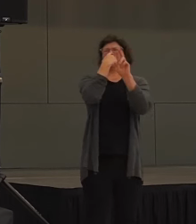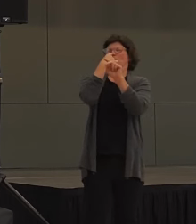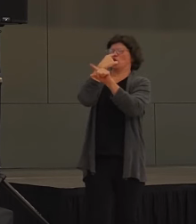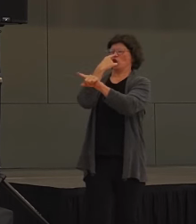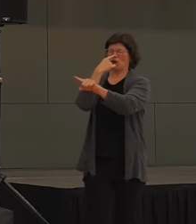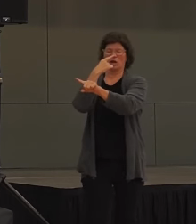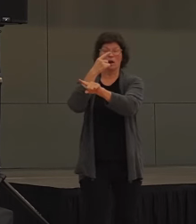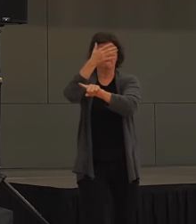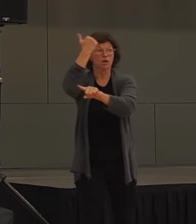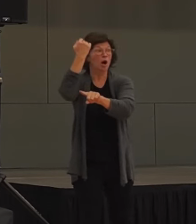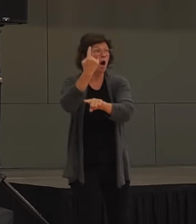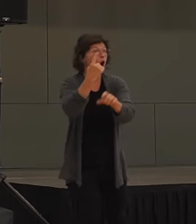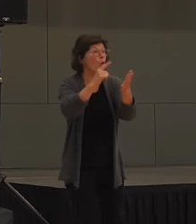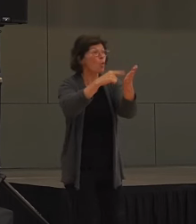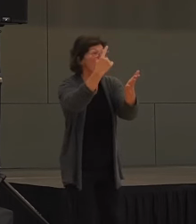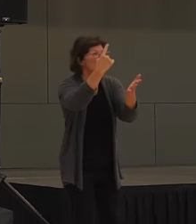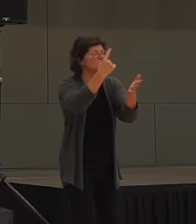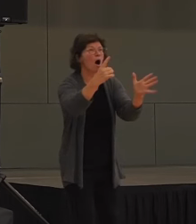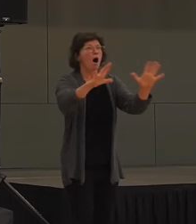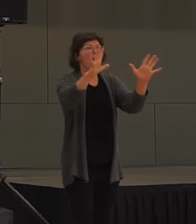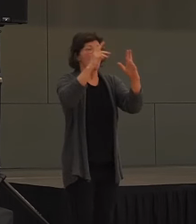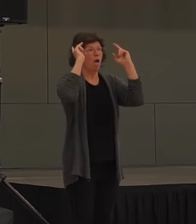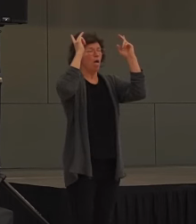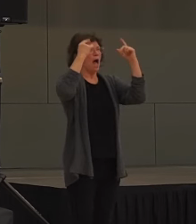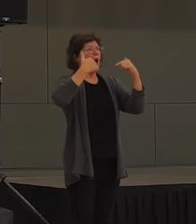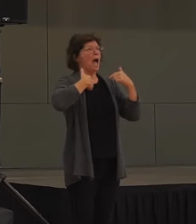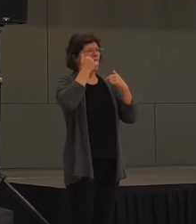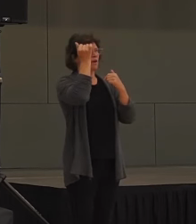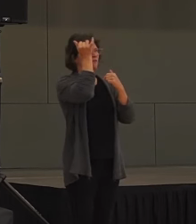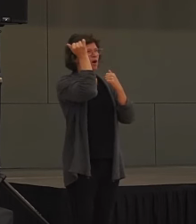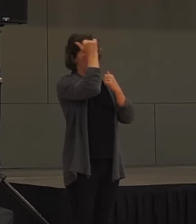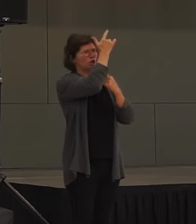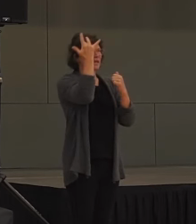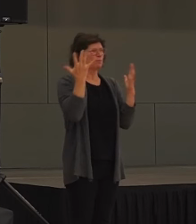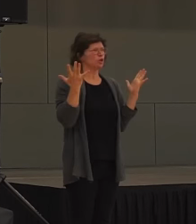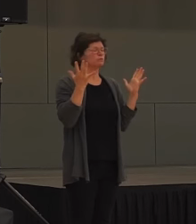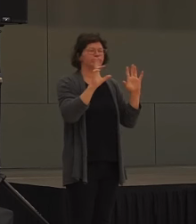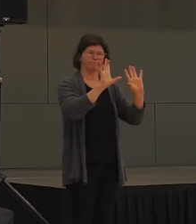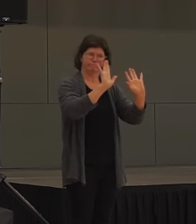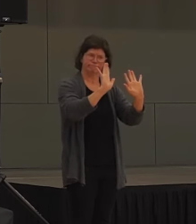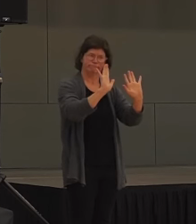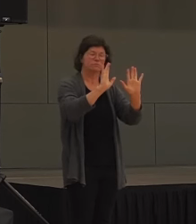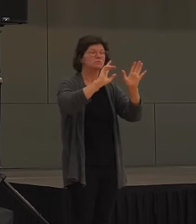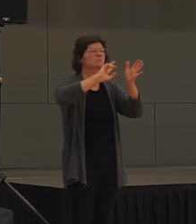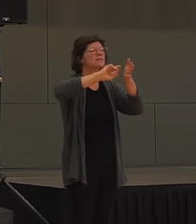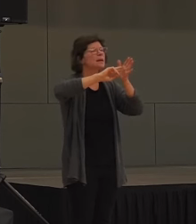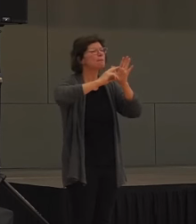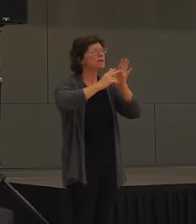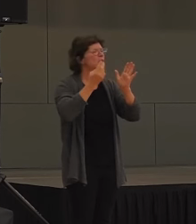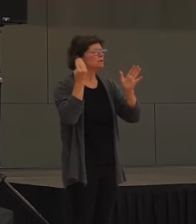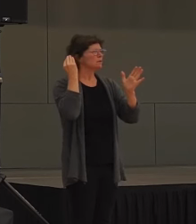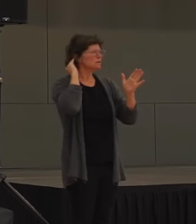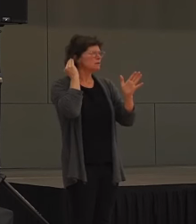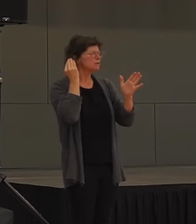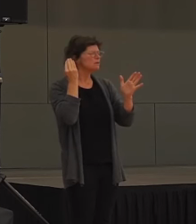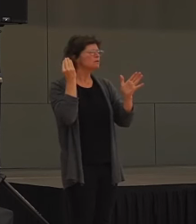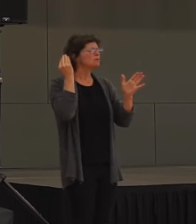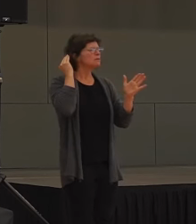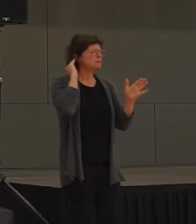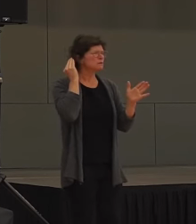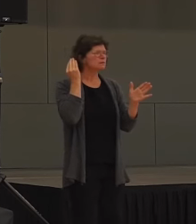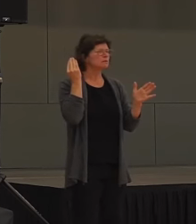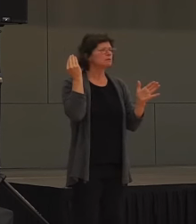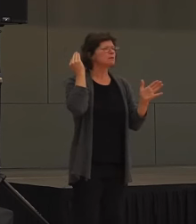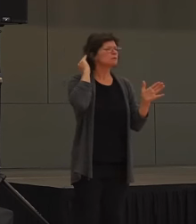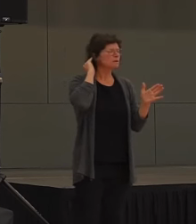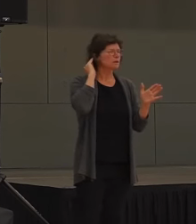mean it's Alzheimer's or dementia. It just means start taking note of that. And again,